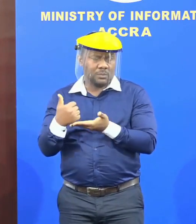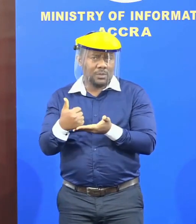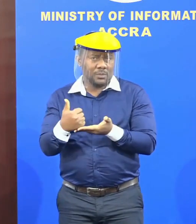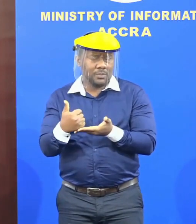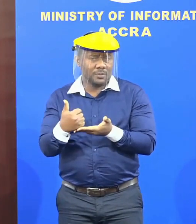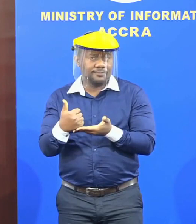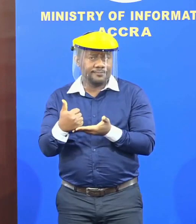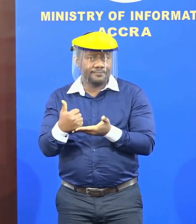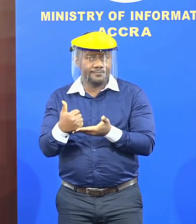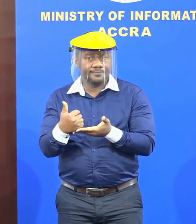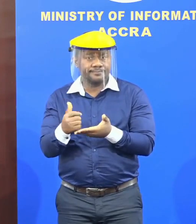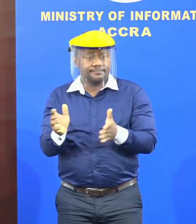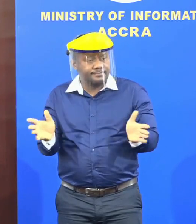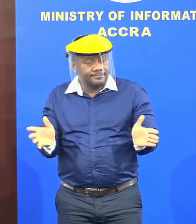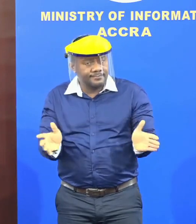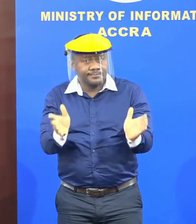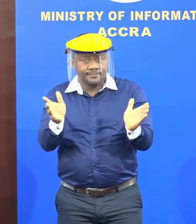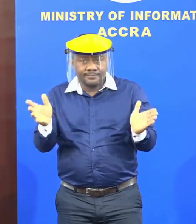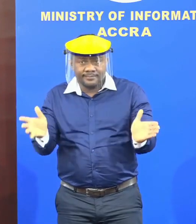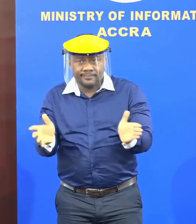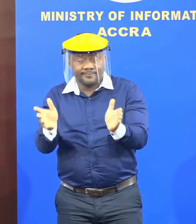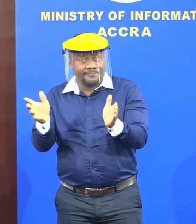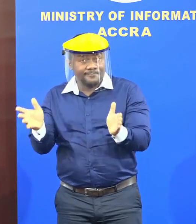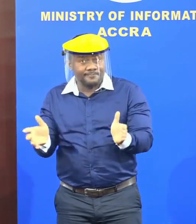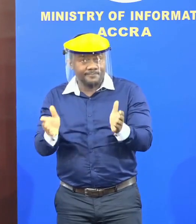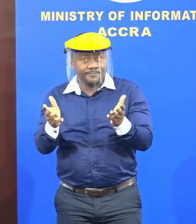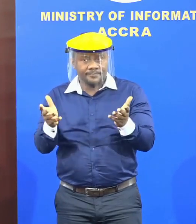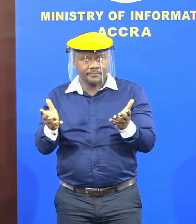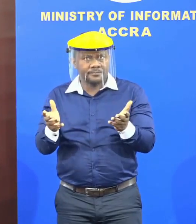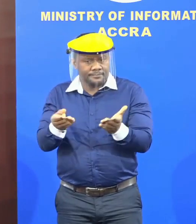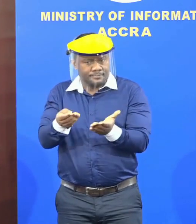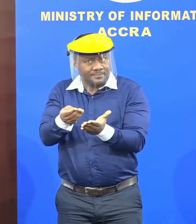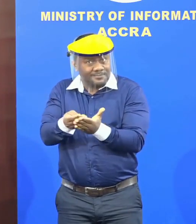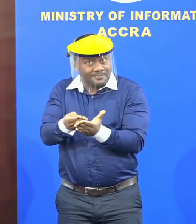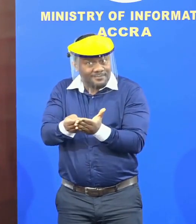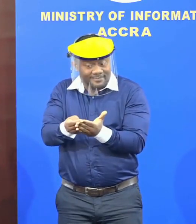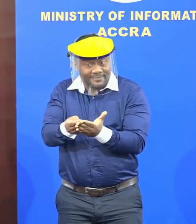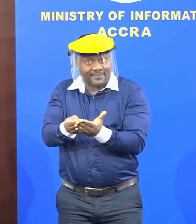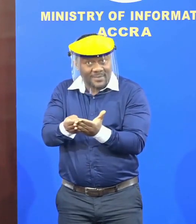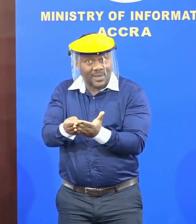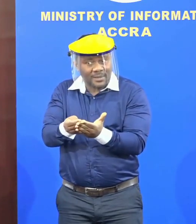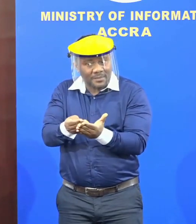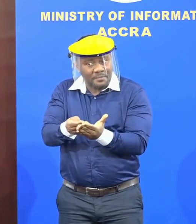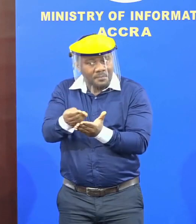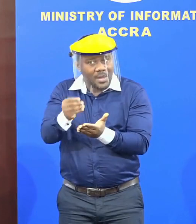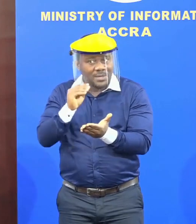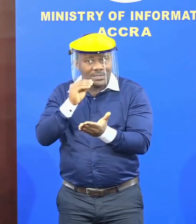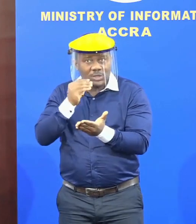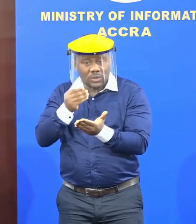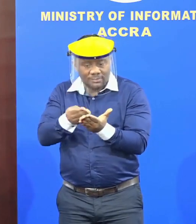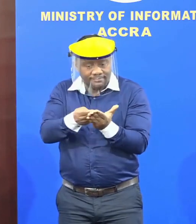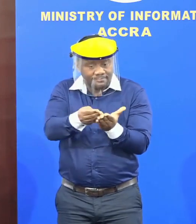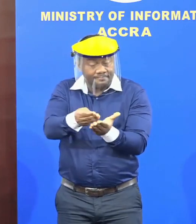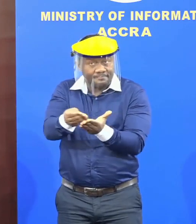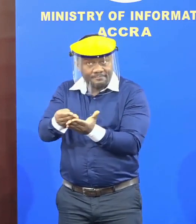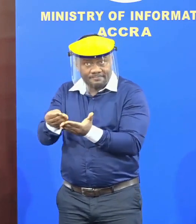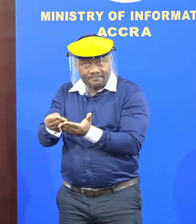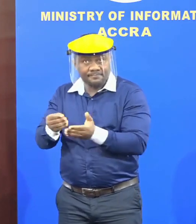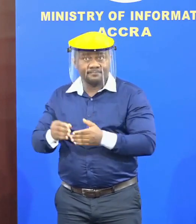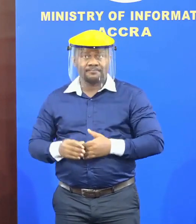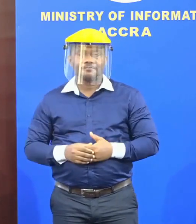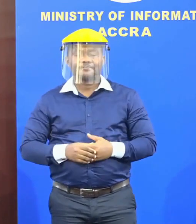to help boost our revenue, which we get out of the chocolate industry. So what we